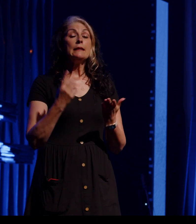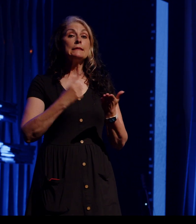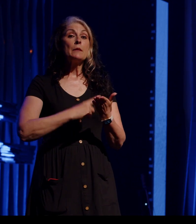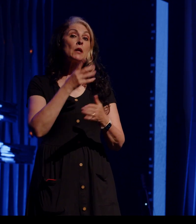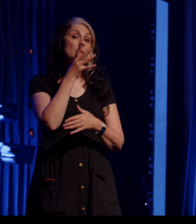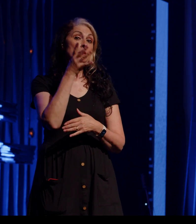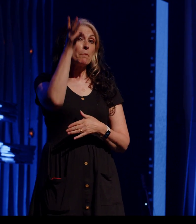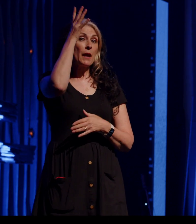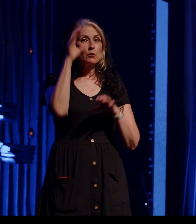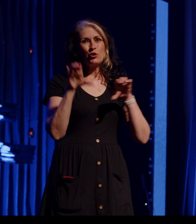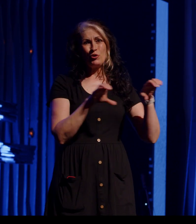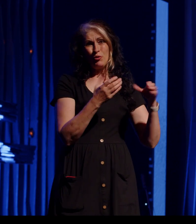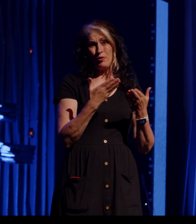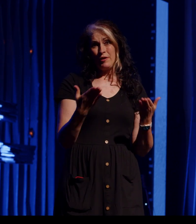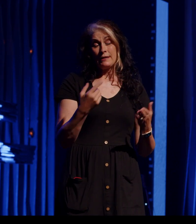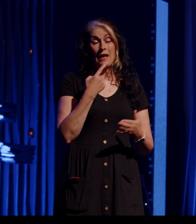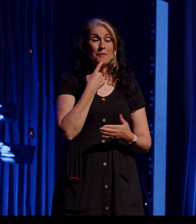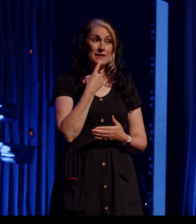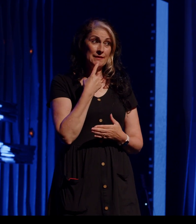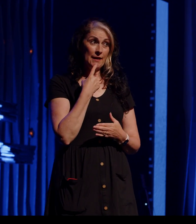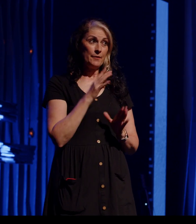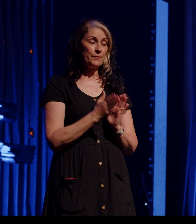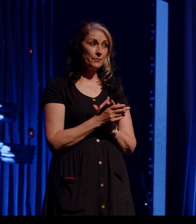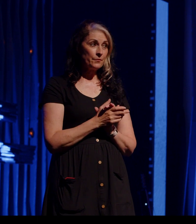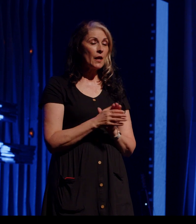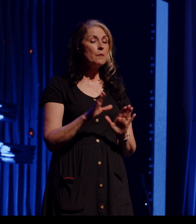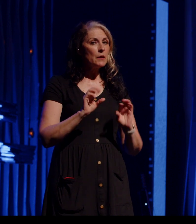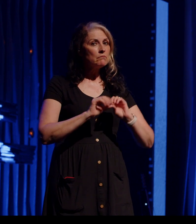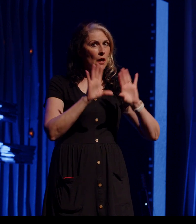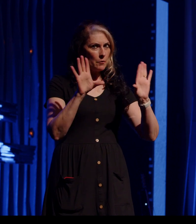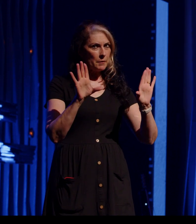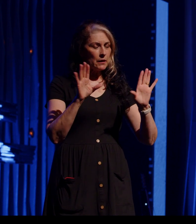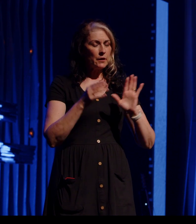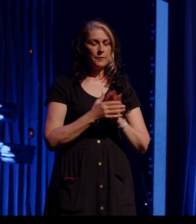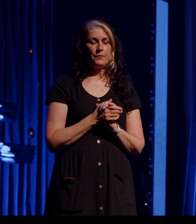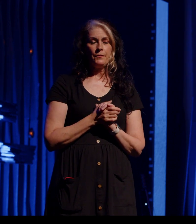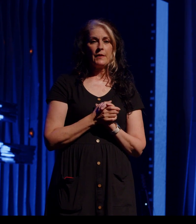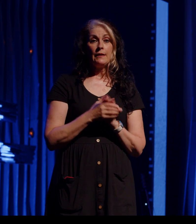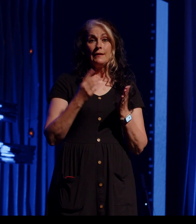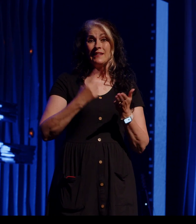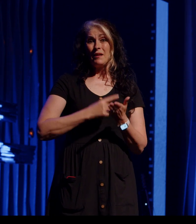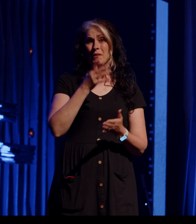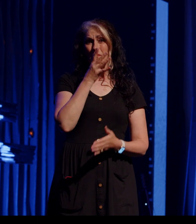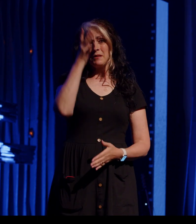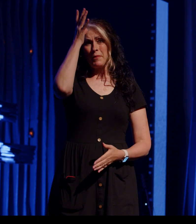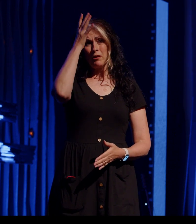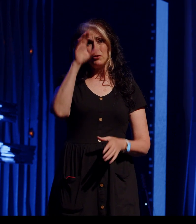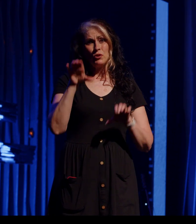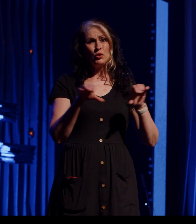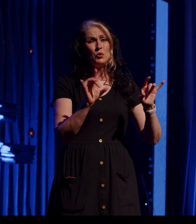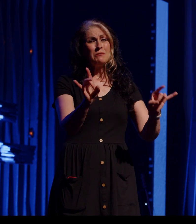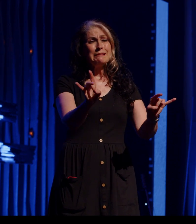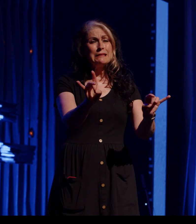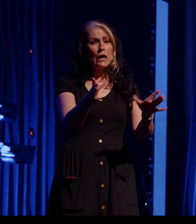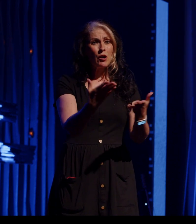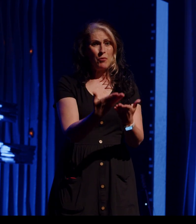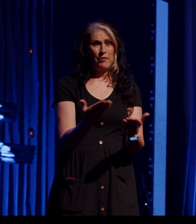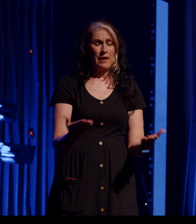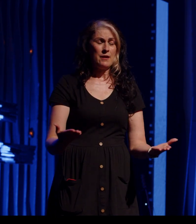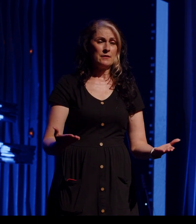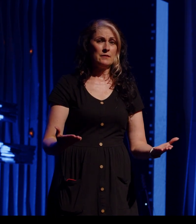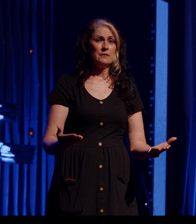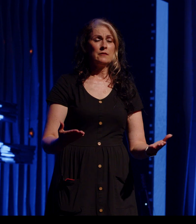sometimes parents do things, and I want to say this, and I want you to hear me clearly. Sometimes parents do terrible things